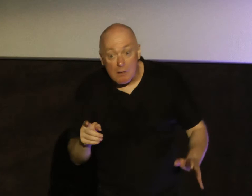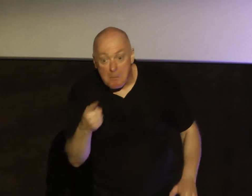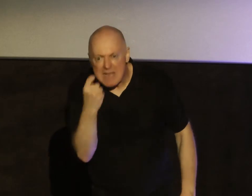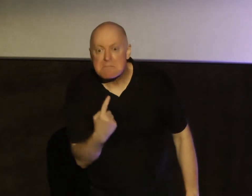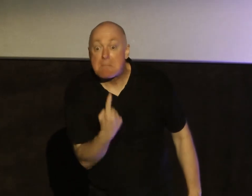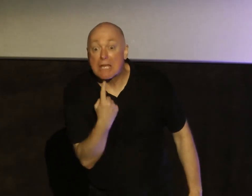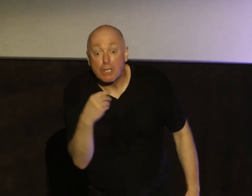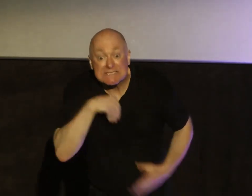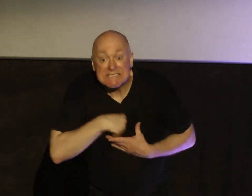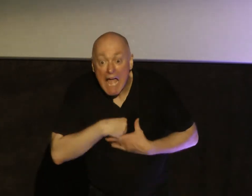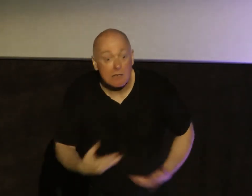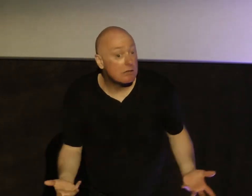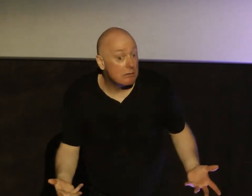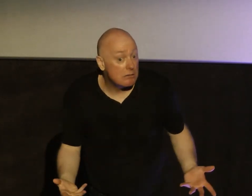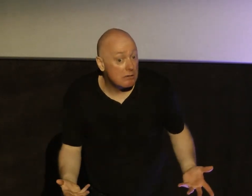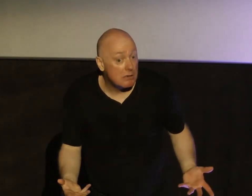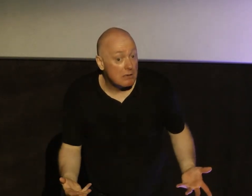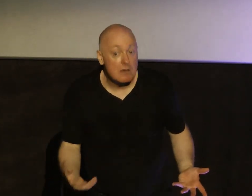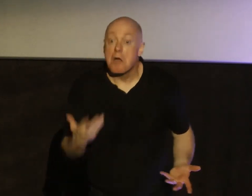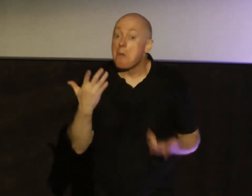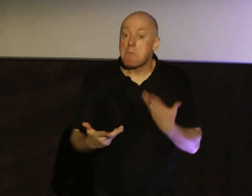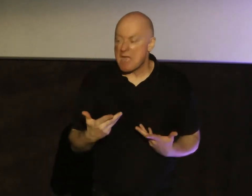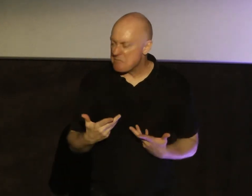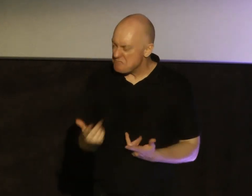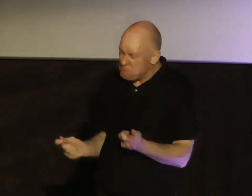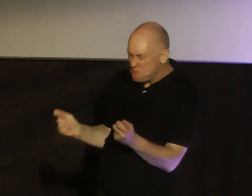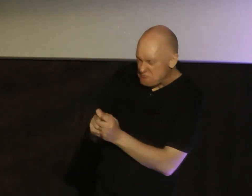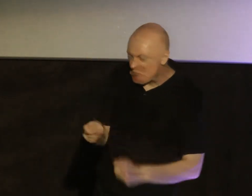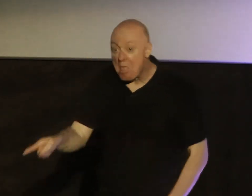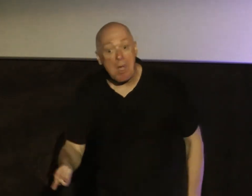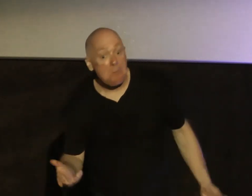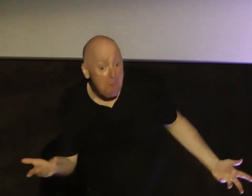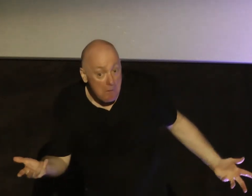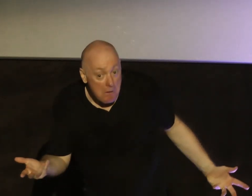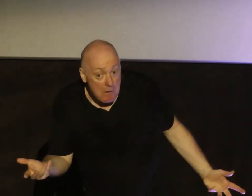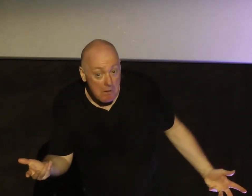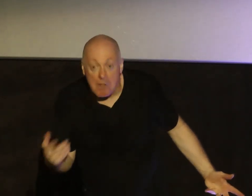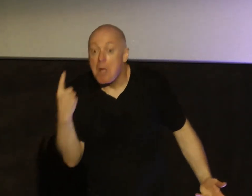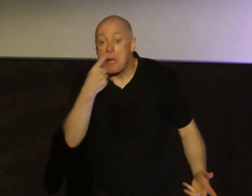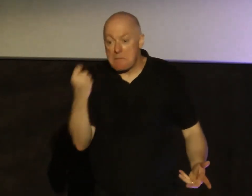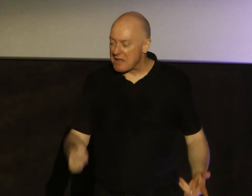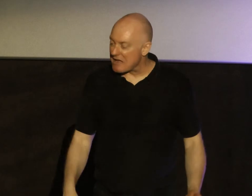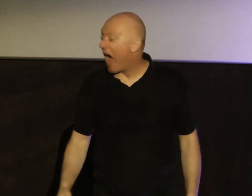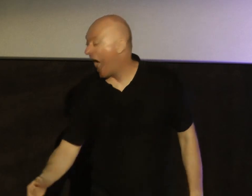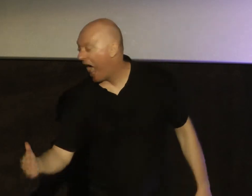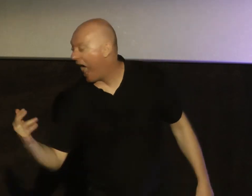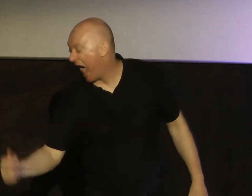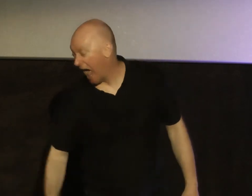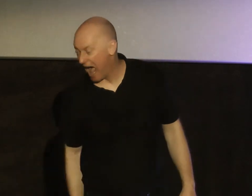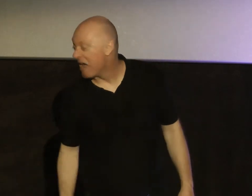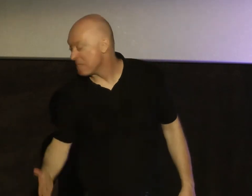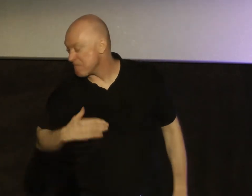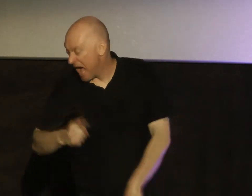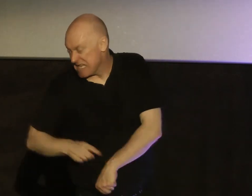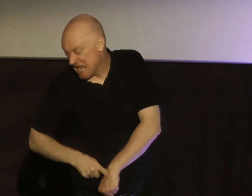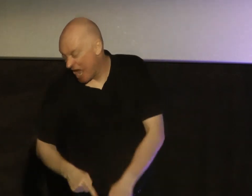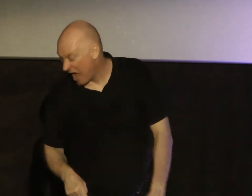bitter? Is it because he's trying to take revenge on them? Is it because he's like, this is my moment? Just like I dreamed 20 years